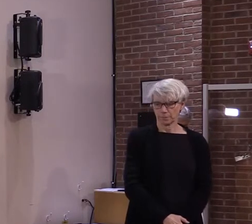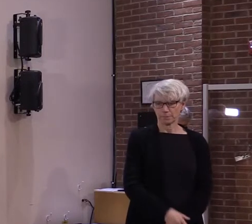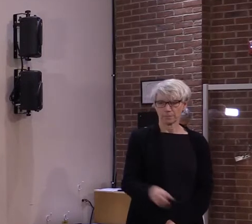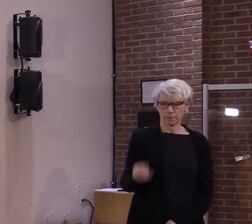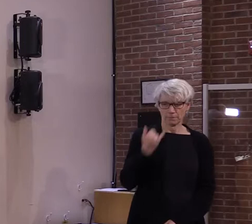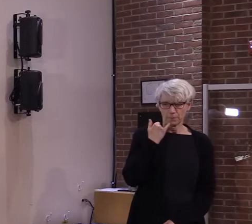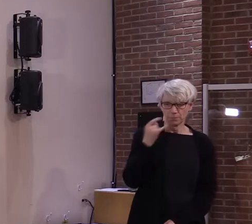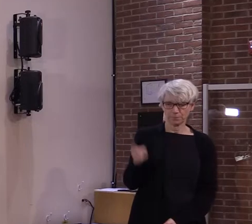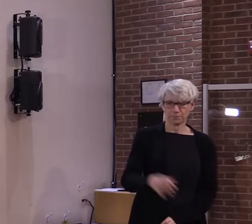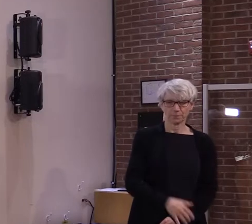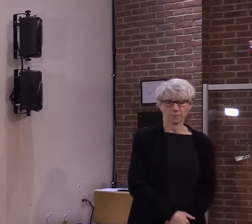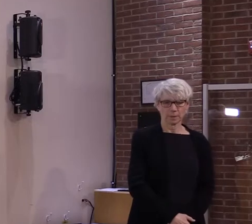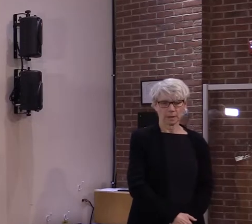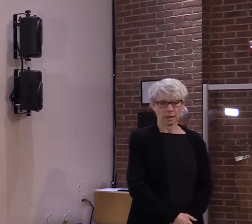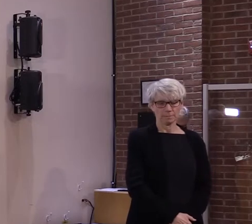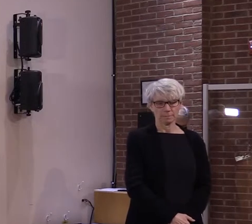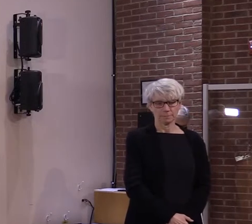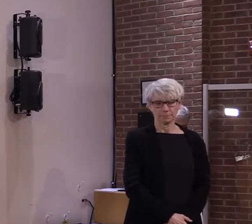Thanks, Rebecca.